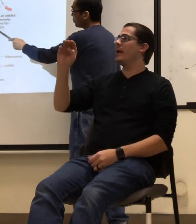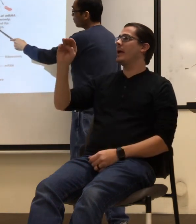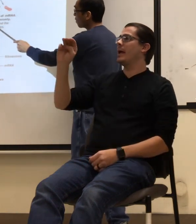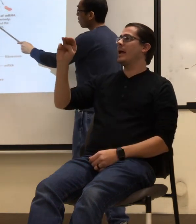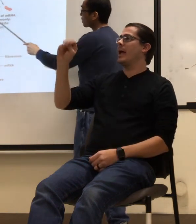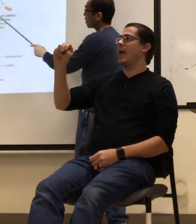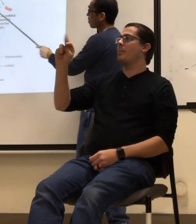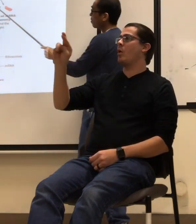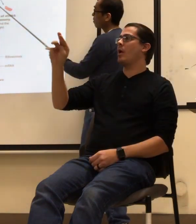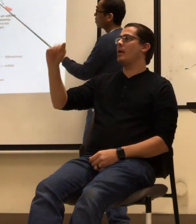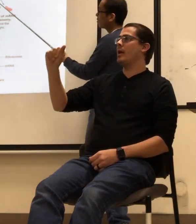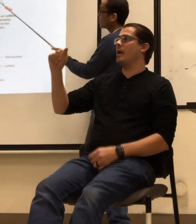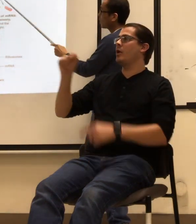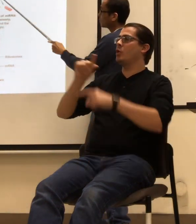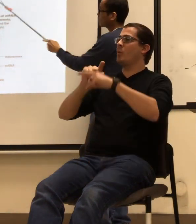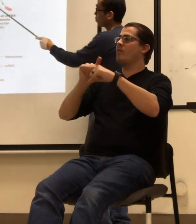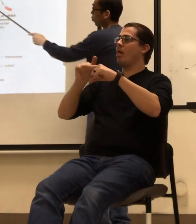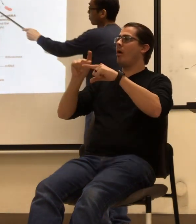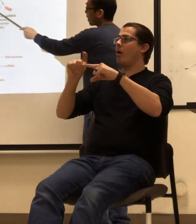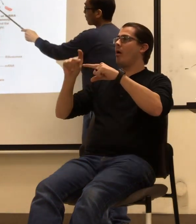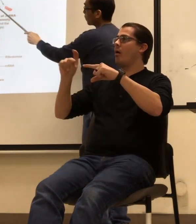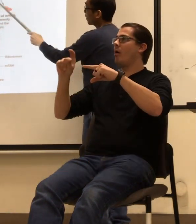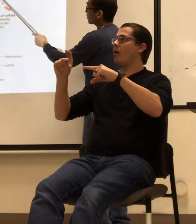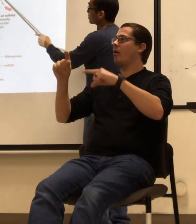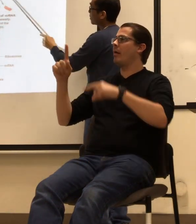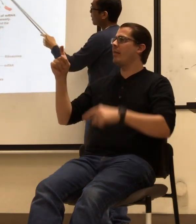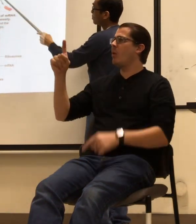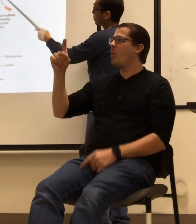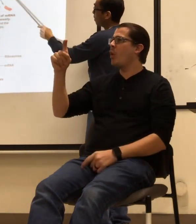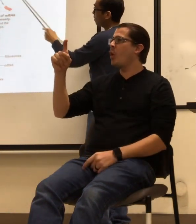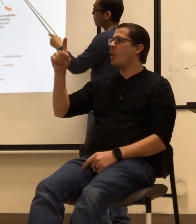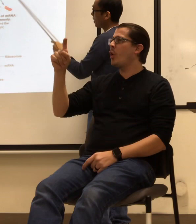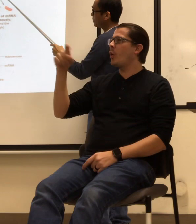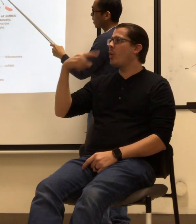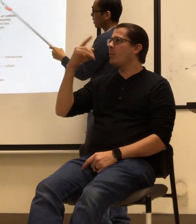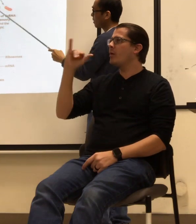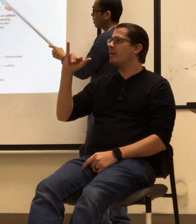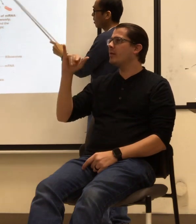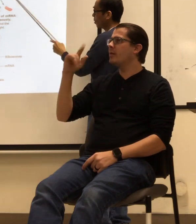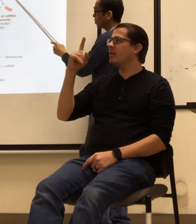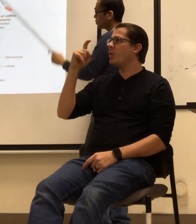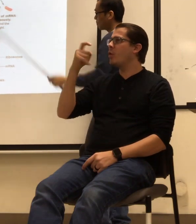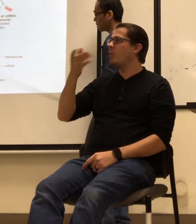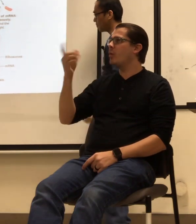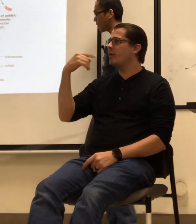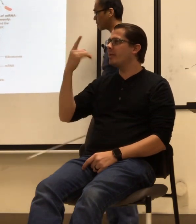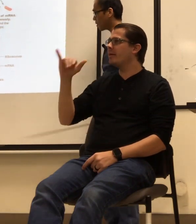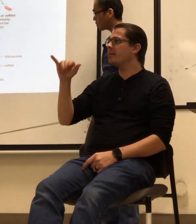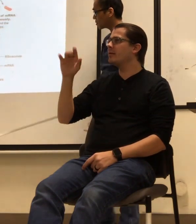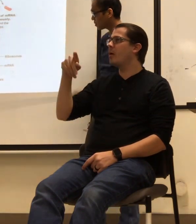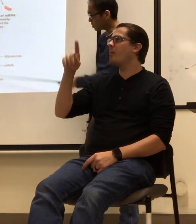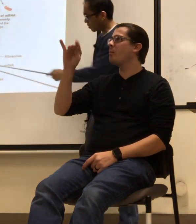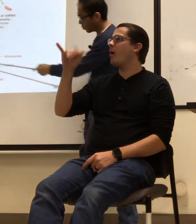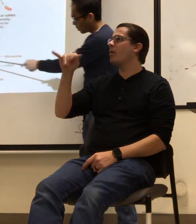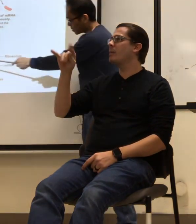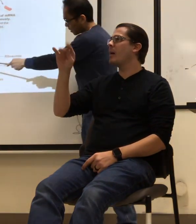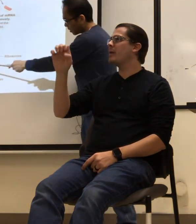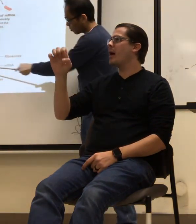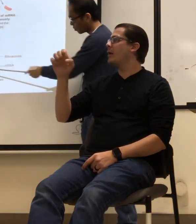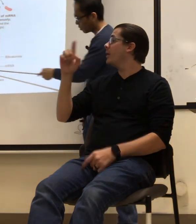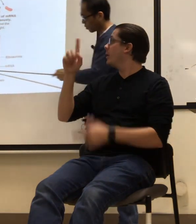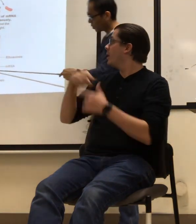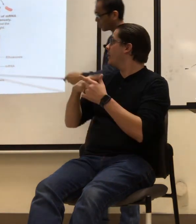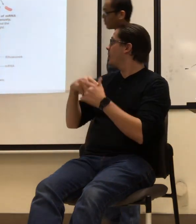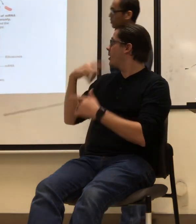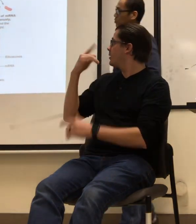mRNA. You just move along there, and these little worm-like things, that's our polypeptide. And once you complete making those, there's what it looks like